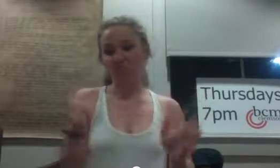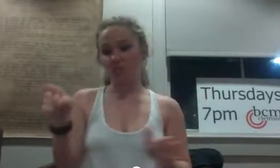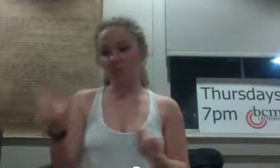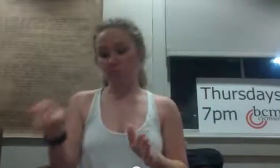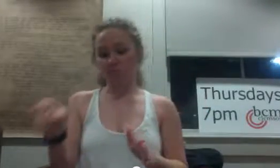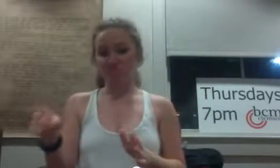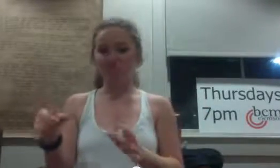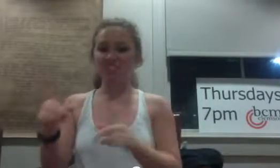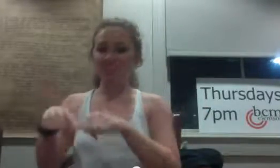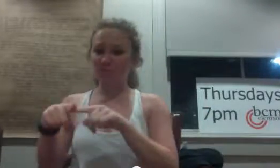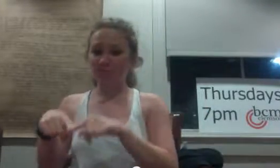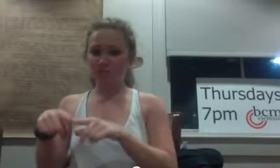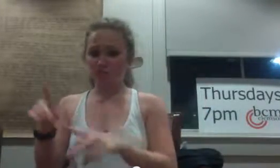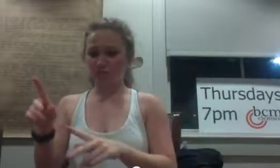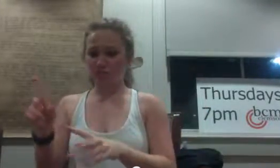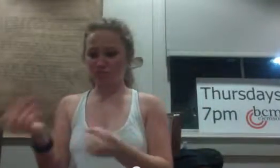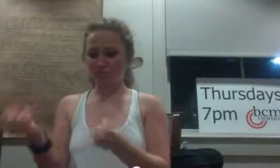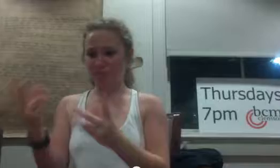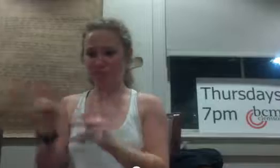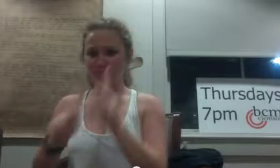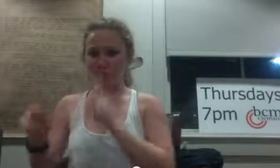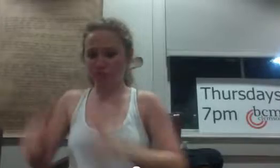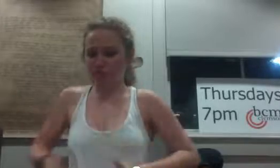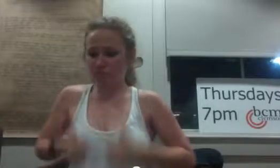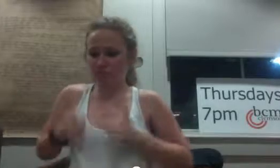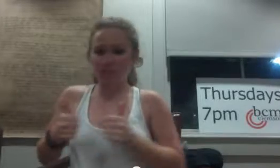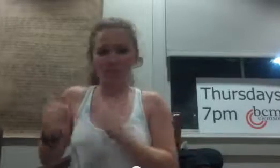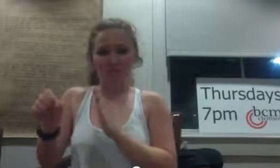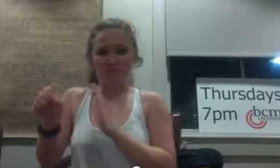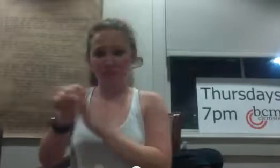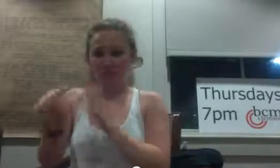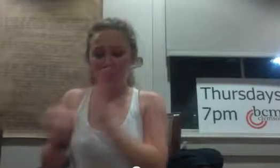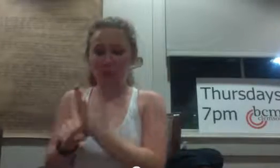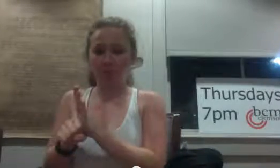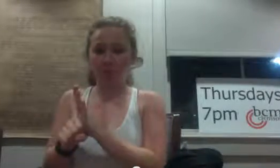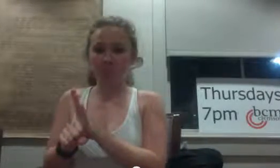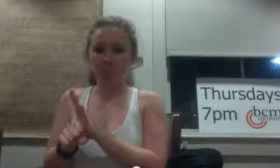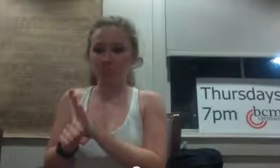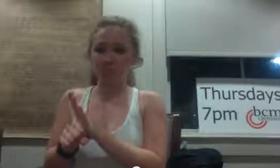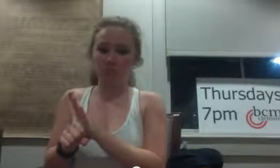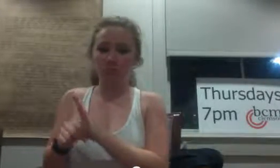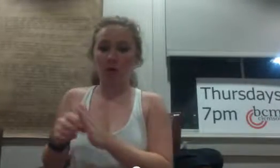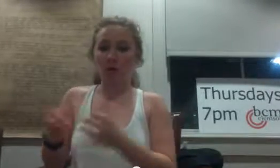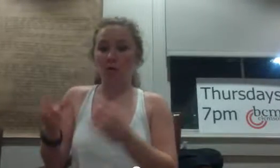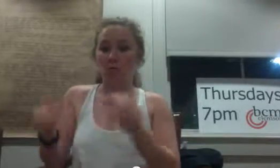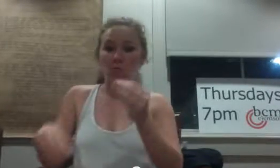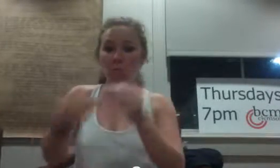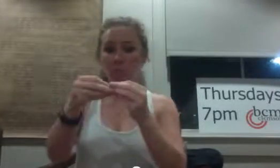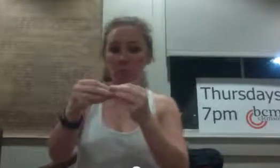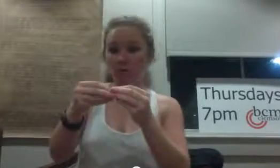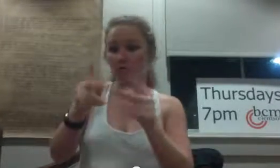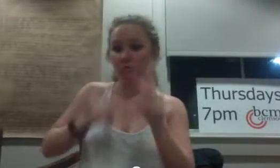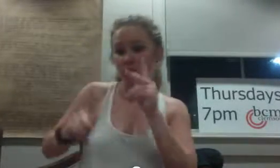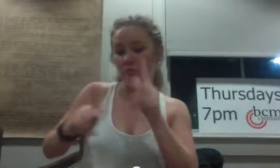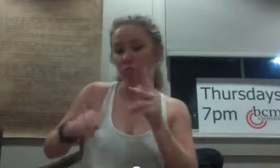So for the Senate, there are only two representatives that are from the state. The House of Representatives,